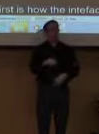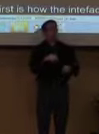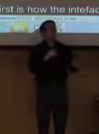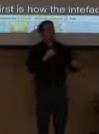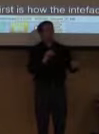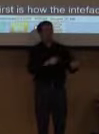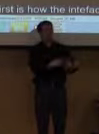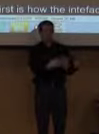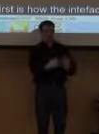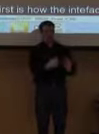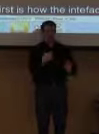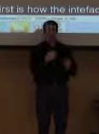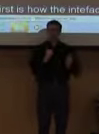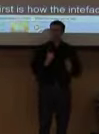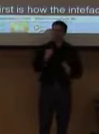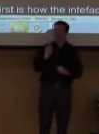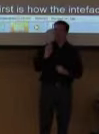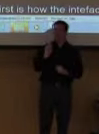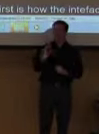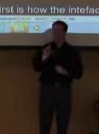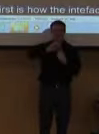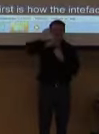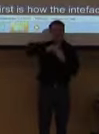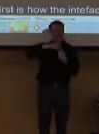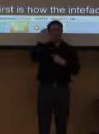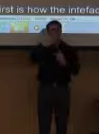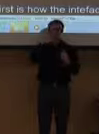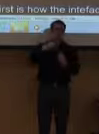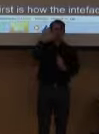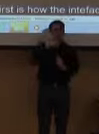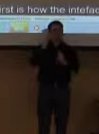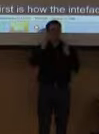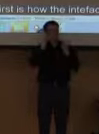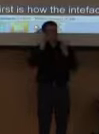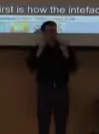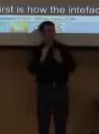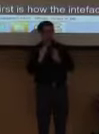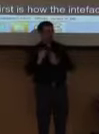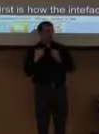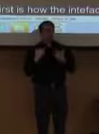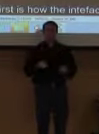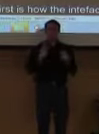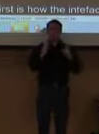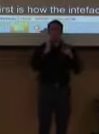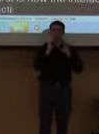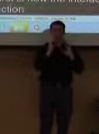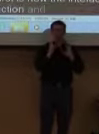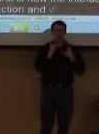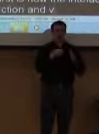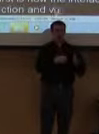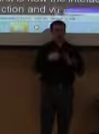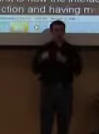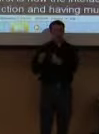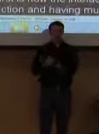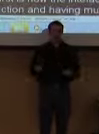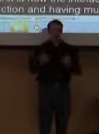had mentioned, because we're trying to model a face-to-face tutoring interaction, having multiple communication channels is key in